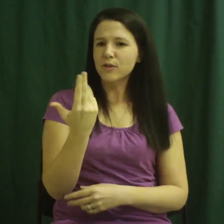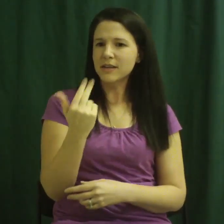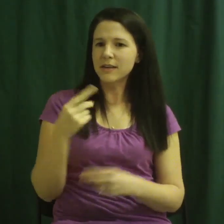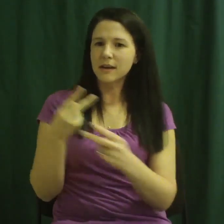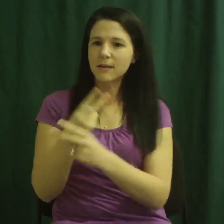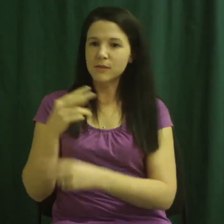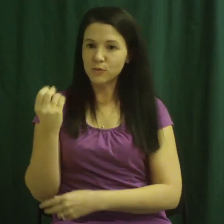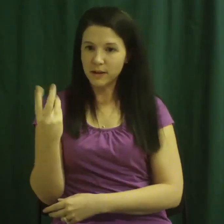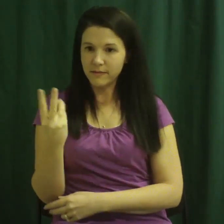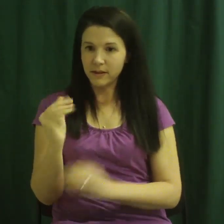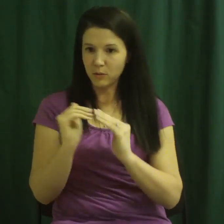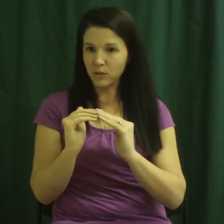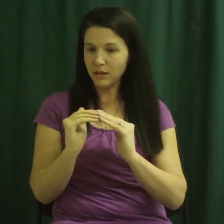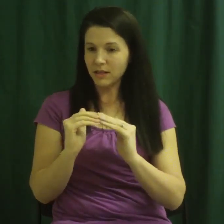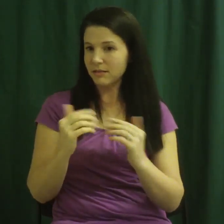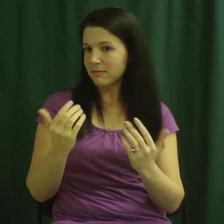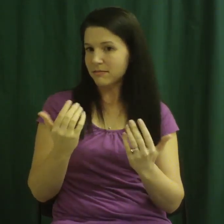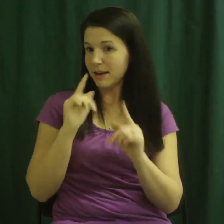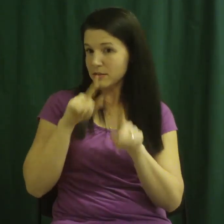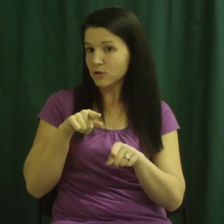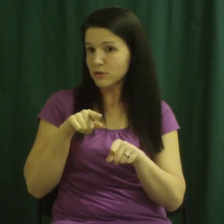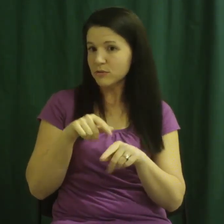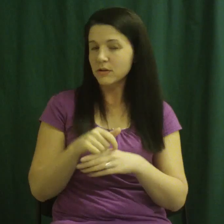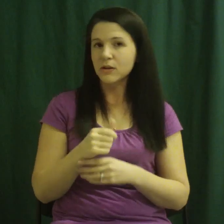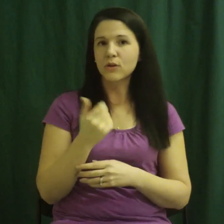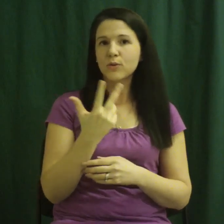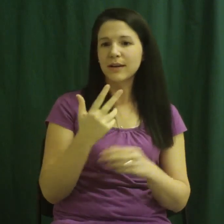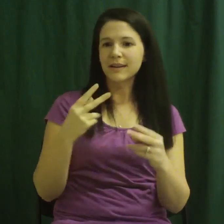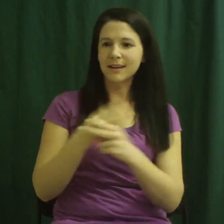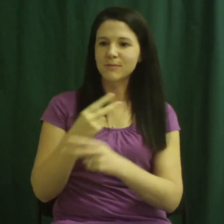12? Does that come out to that? 3 times 2 is 6.